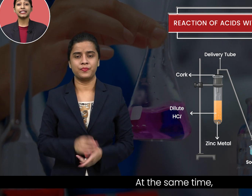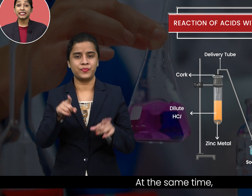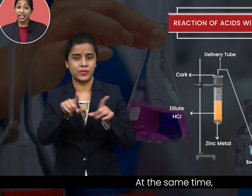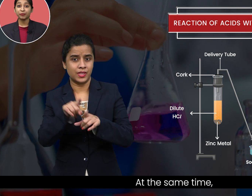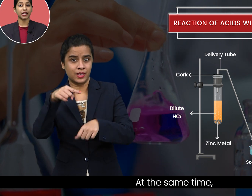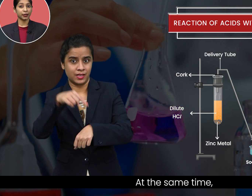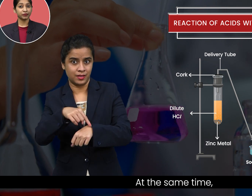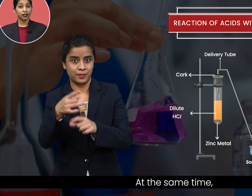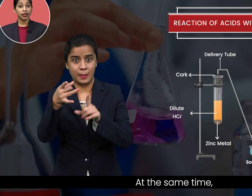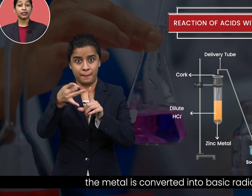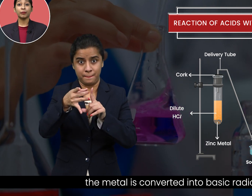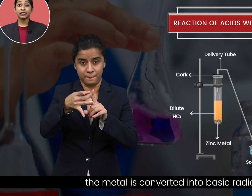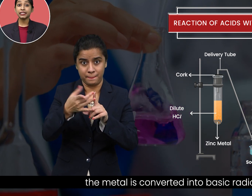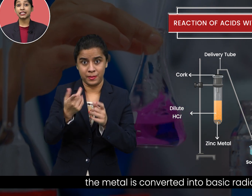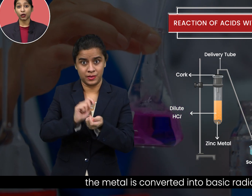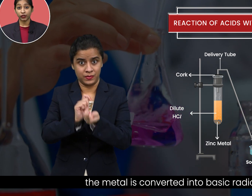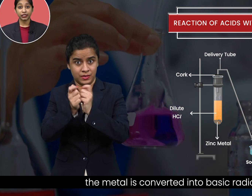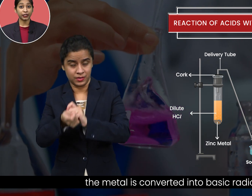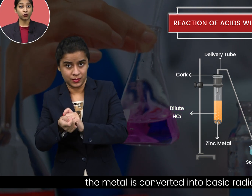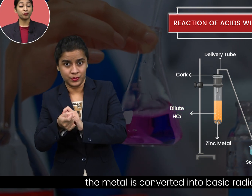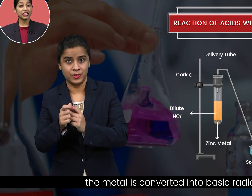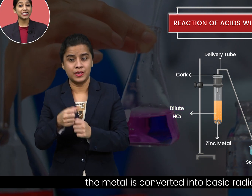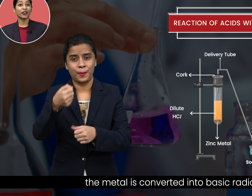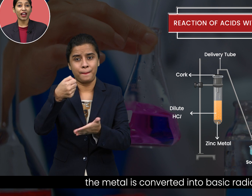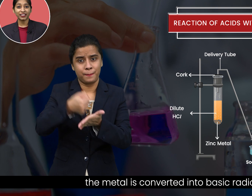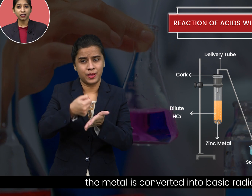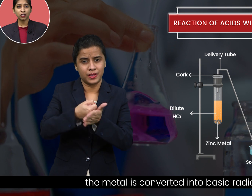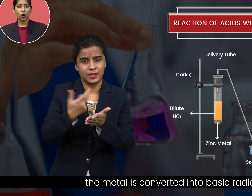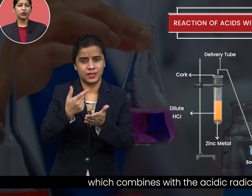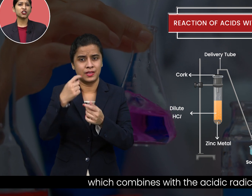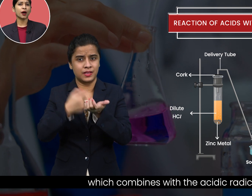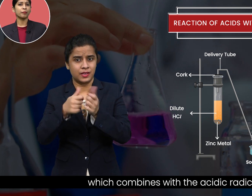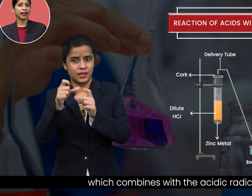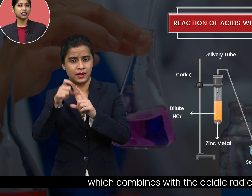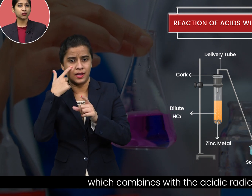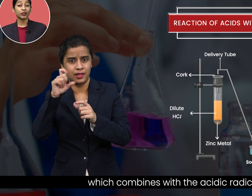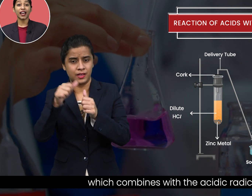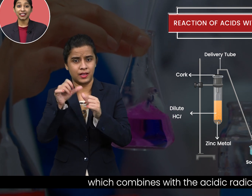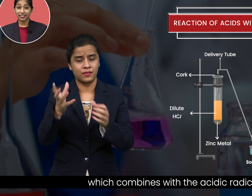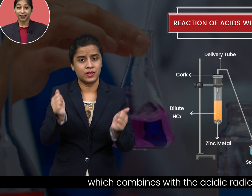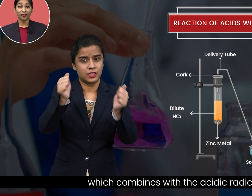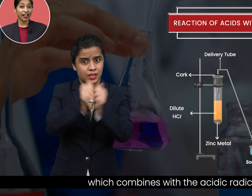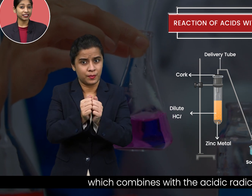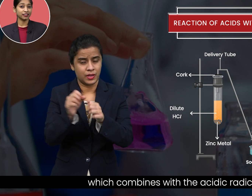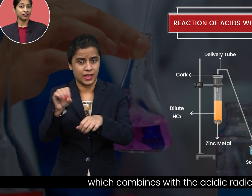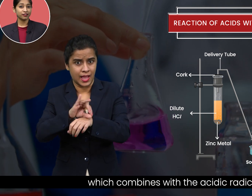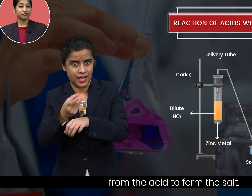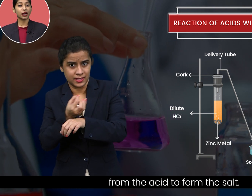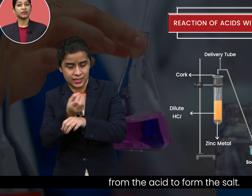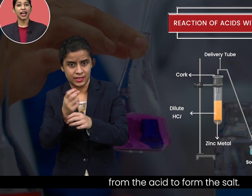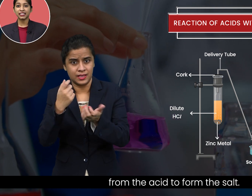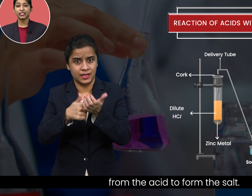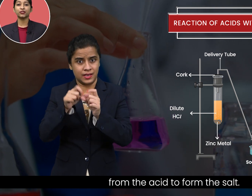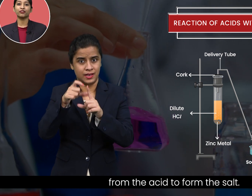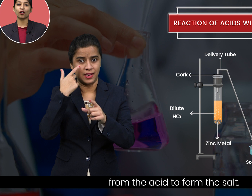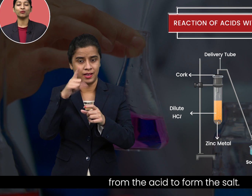At the same time, the metal is converted into basic radical which combines with the acidic radical from